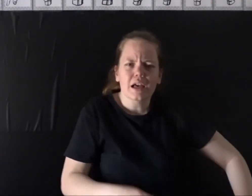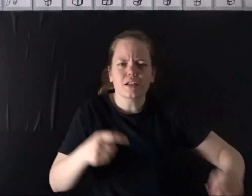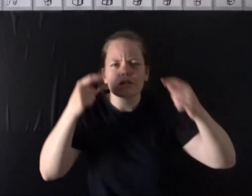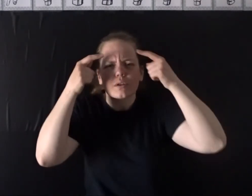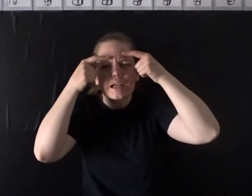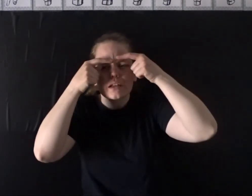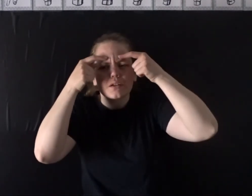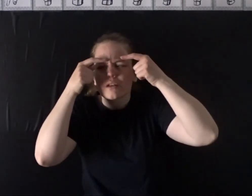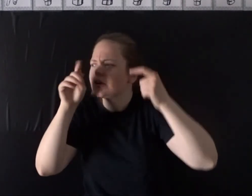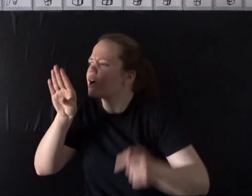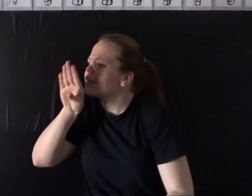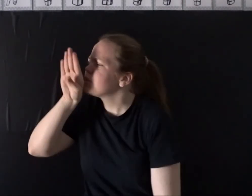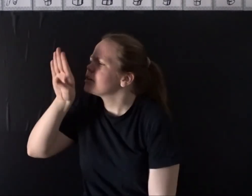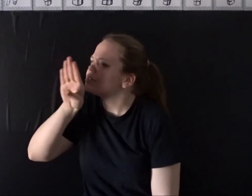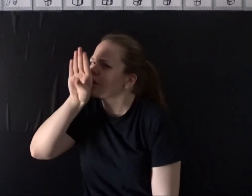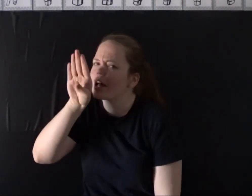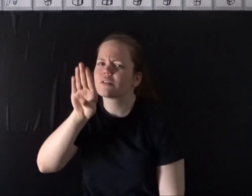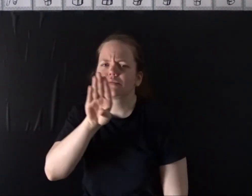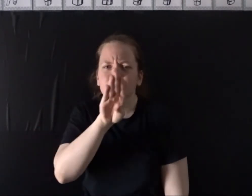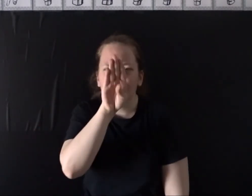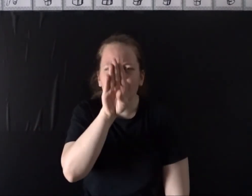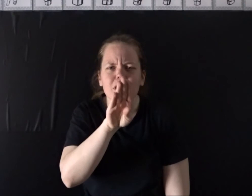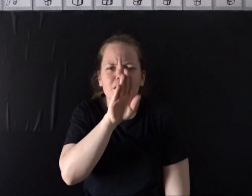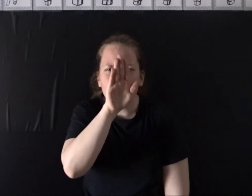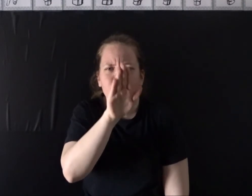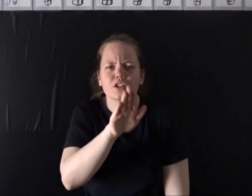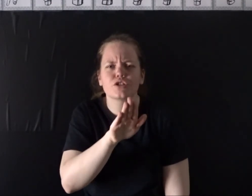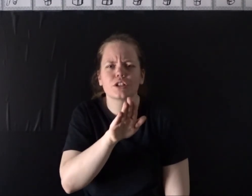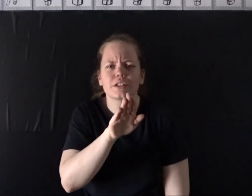didn't show that. You had your eyebrows down. I'm feeling frustrated.